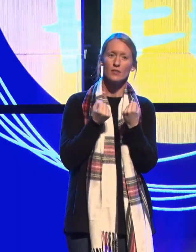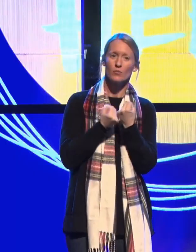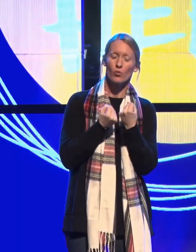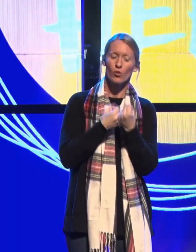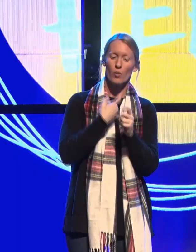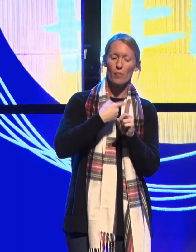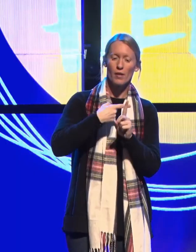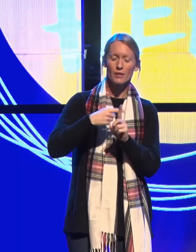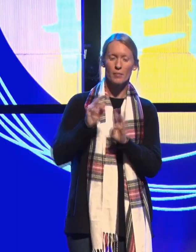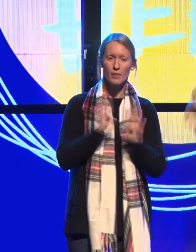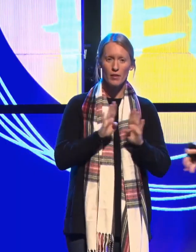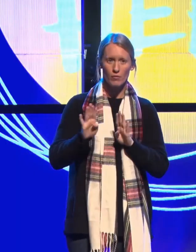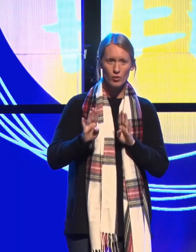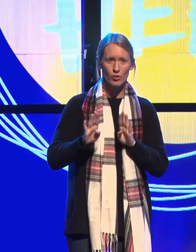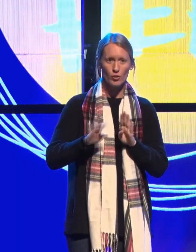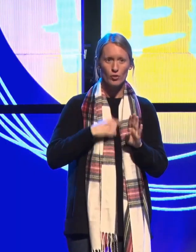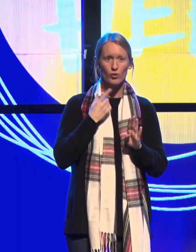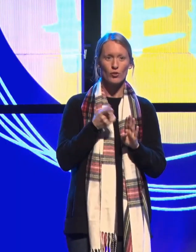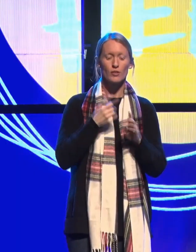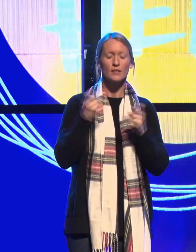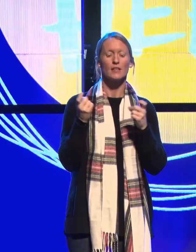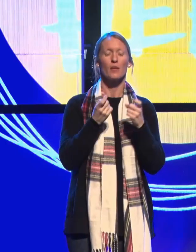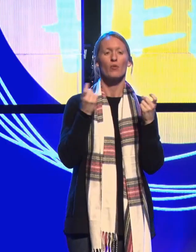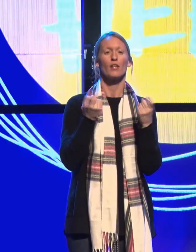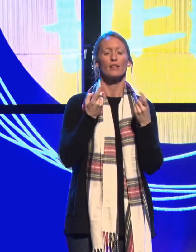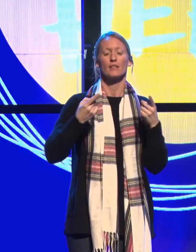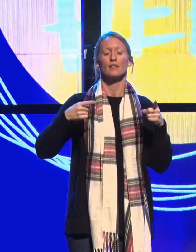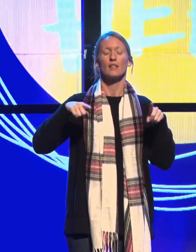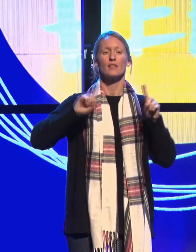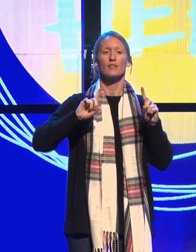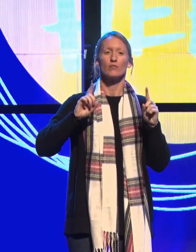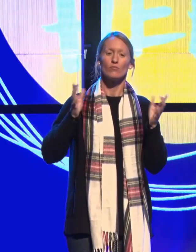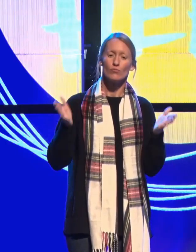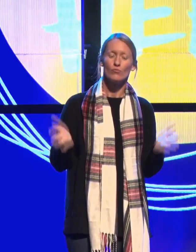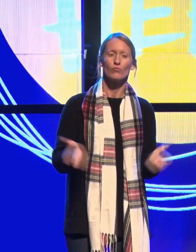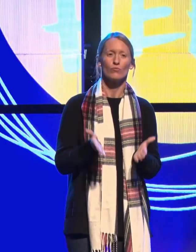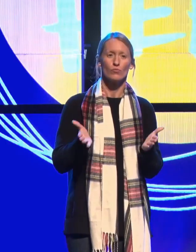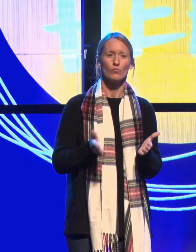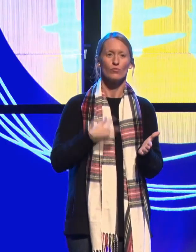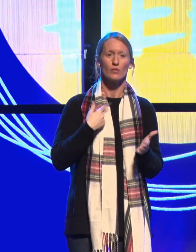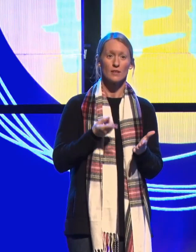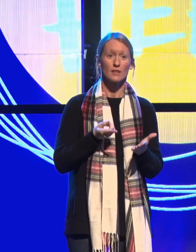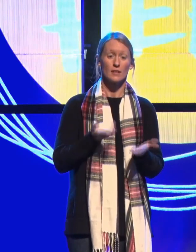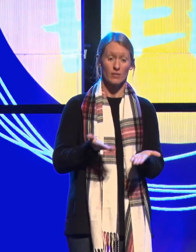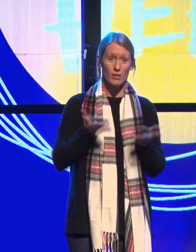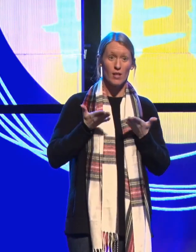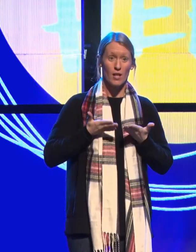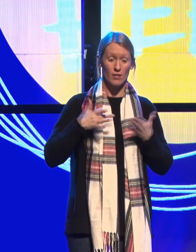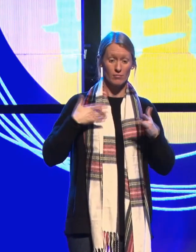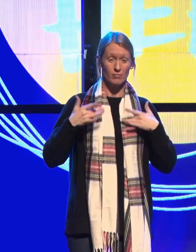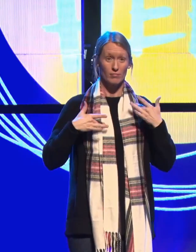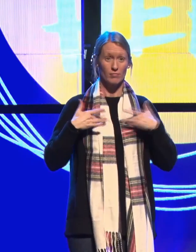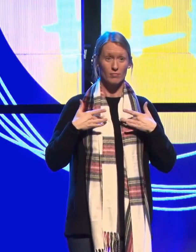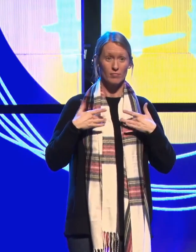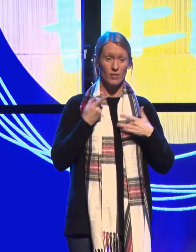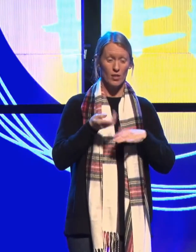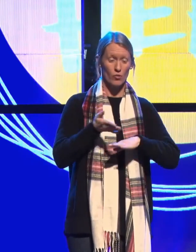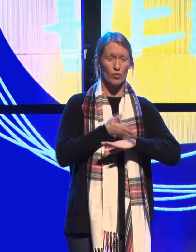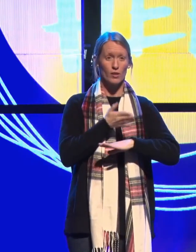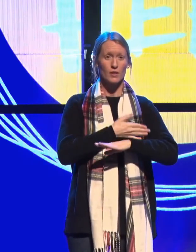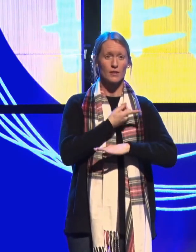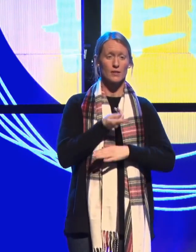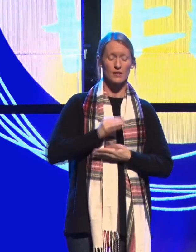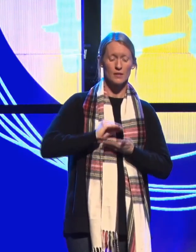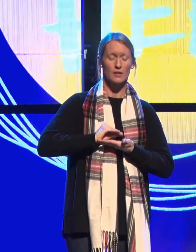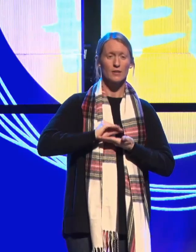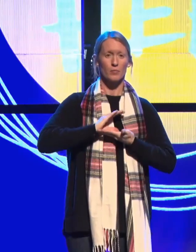right? We celebrate the successes. It reinforces that, gives us that dopamine. It'll increase our sense of purpose and